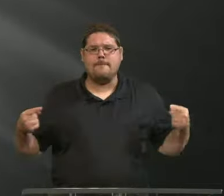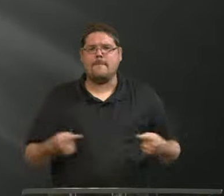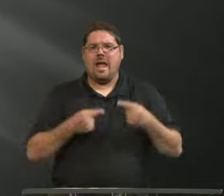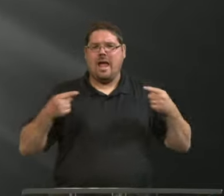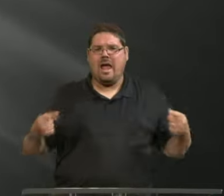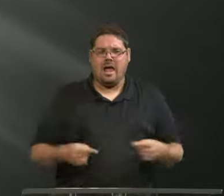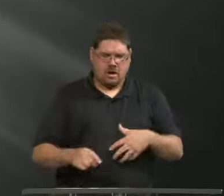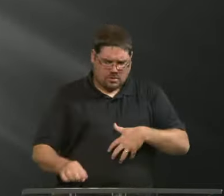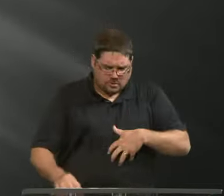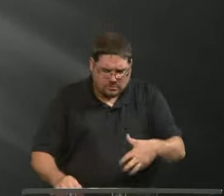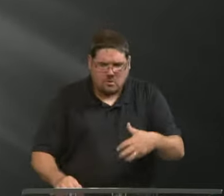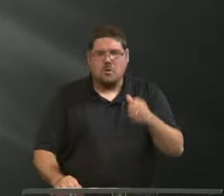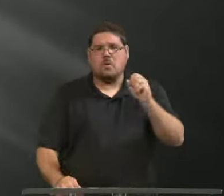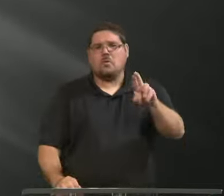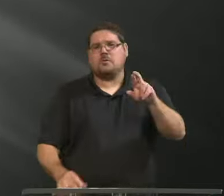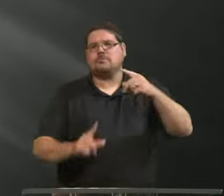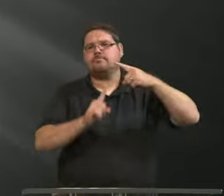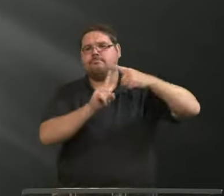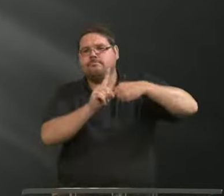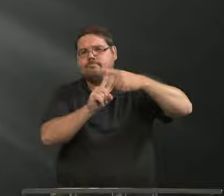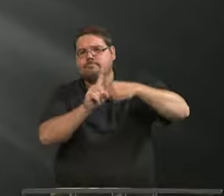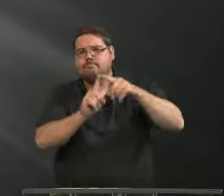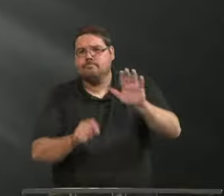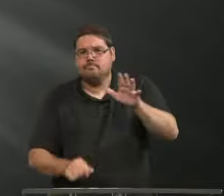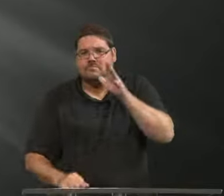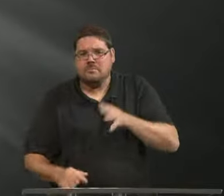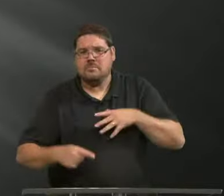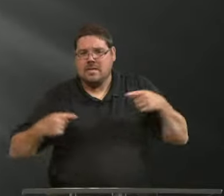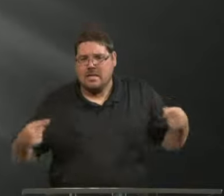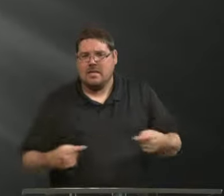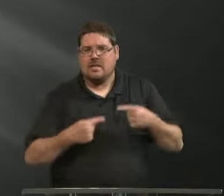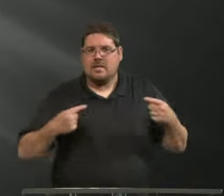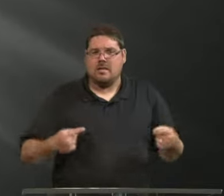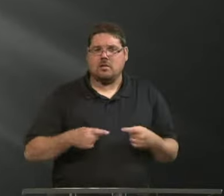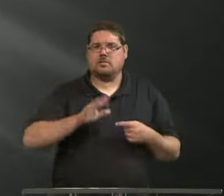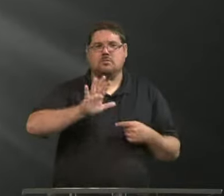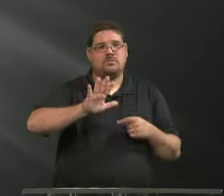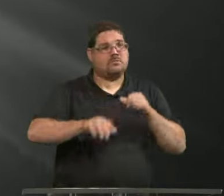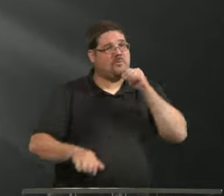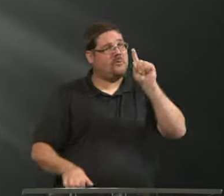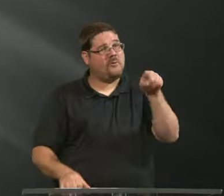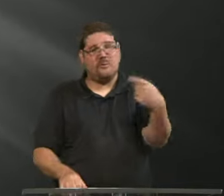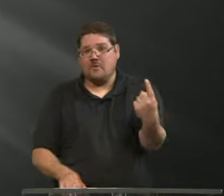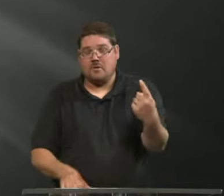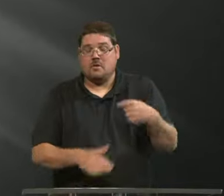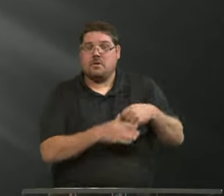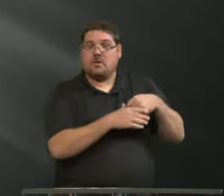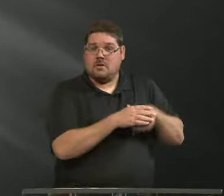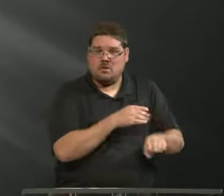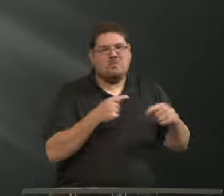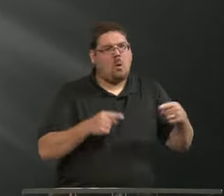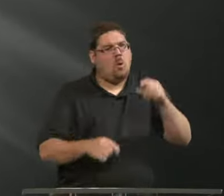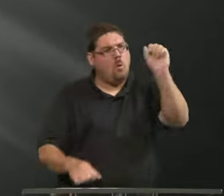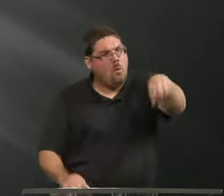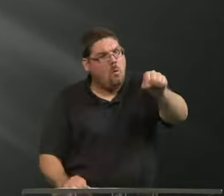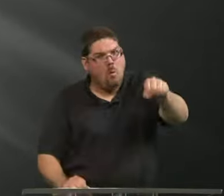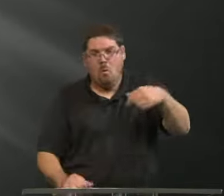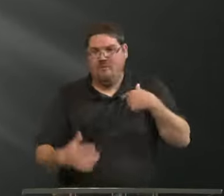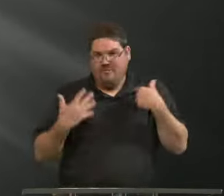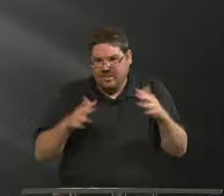You know, people have thought that just refers to the labor pains or even the discomfort that women feel each month. Now,